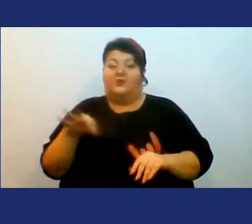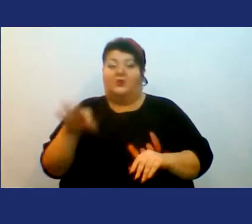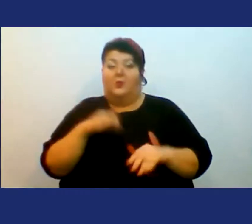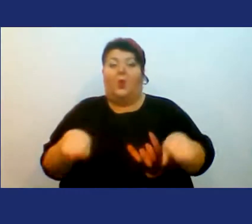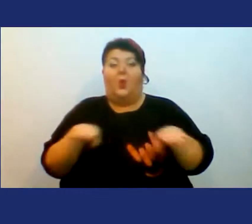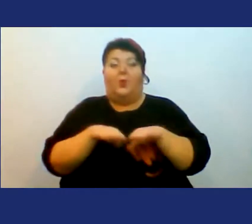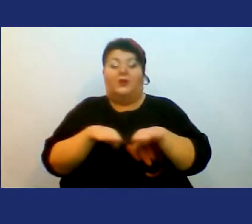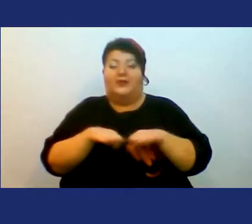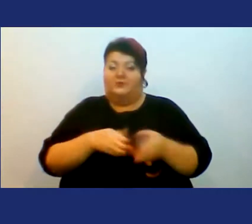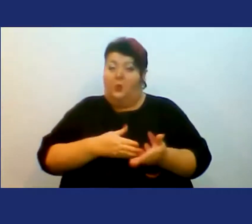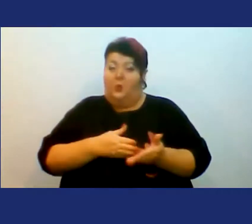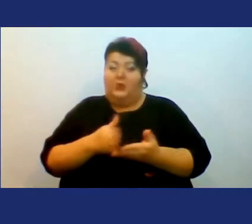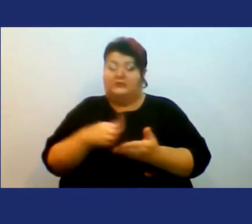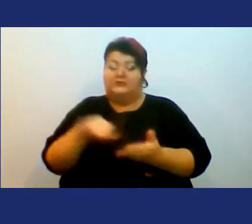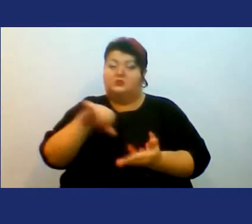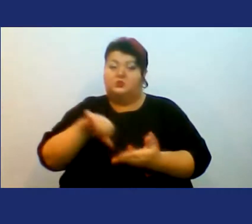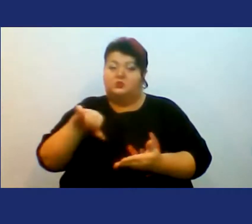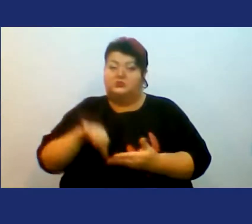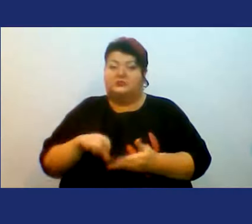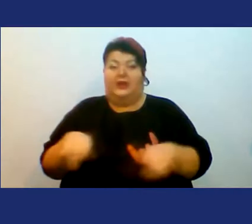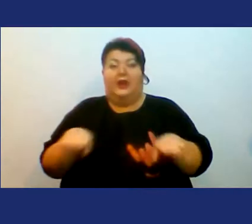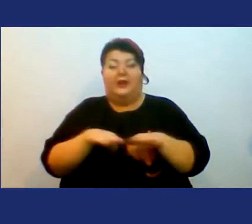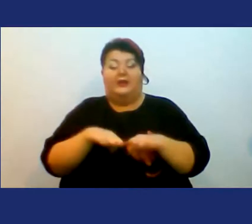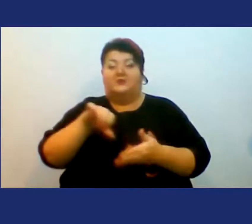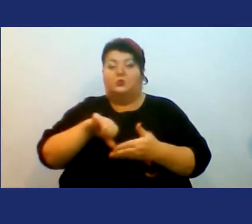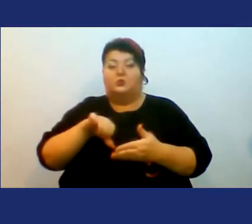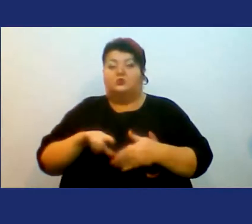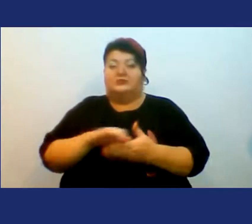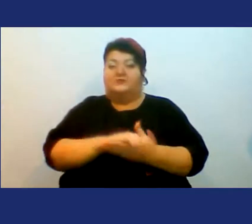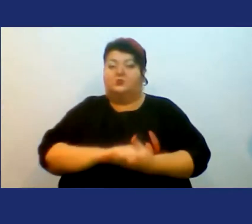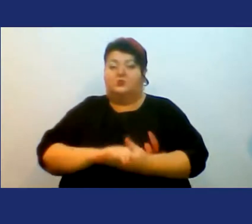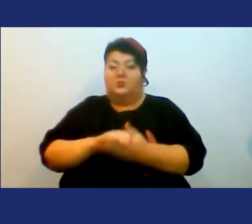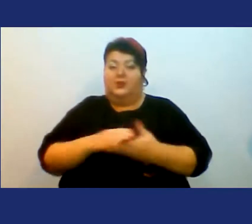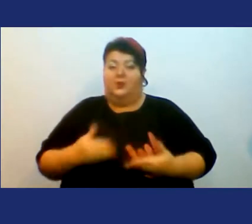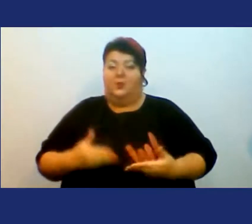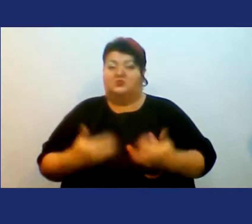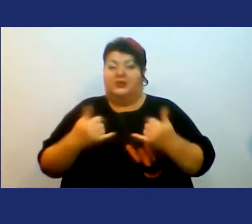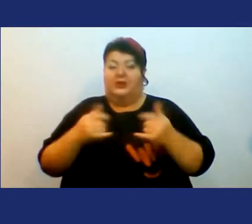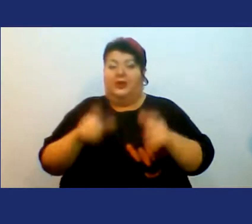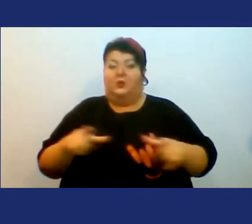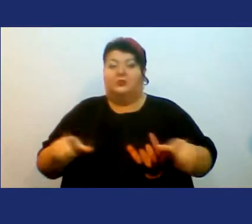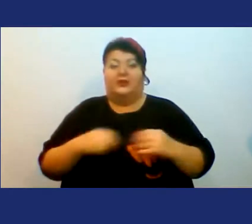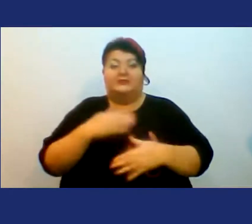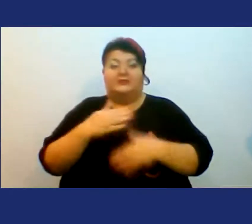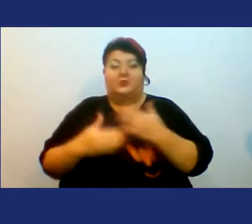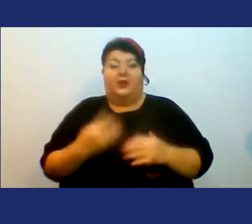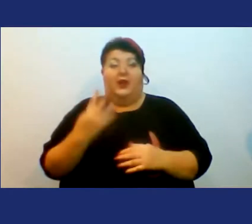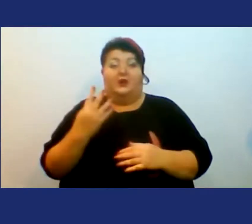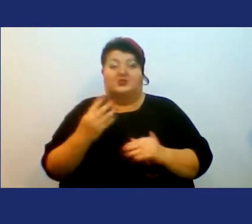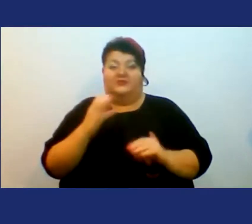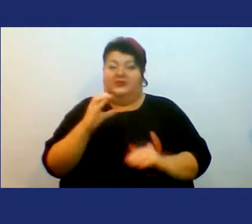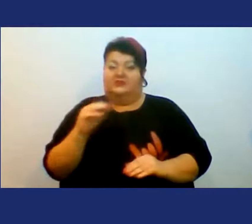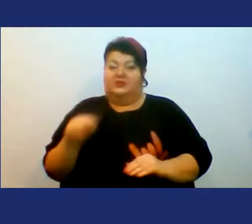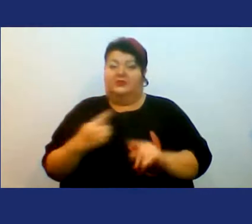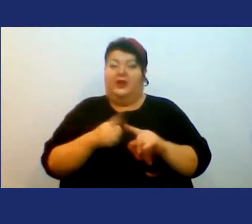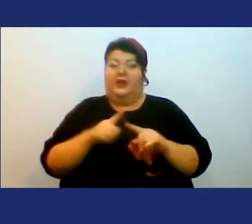using exclusively one method of voting, that would be the violation of